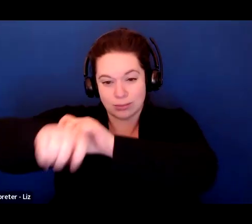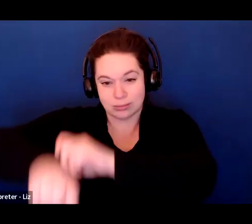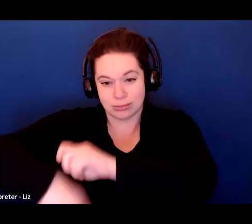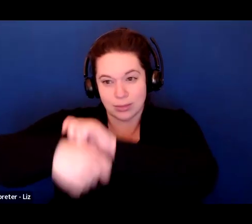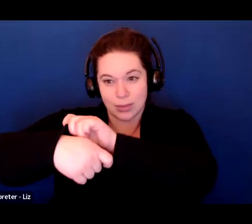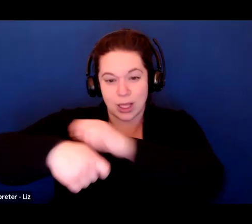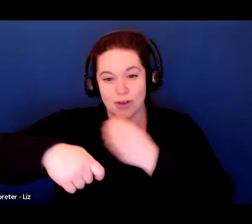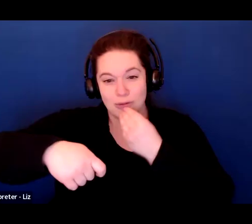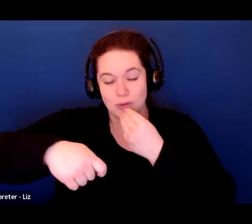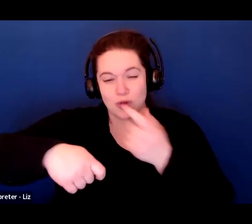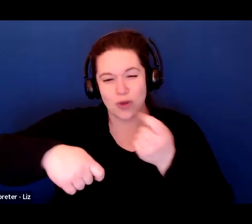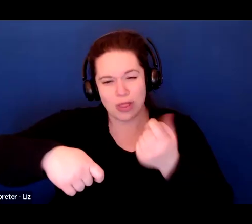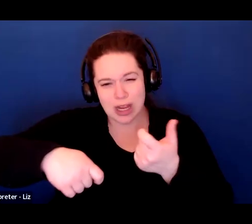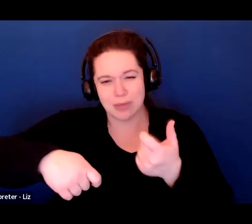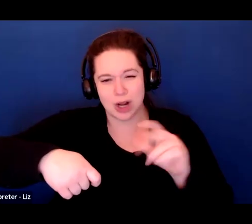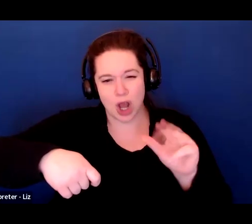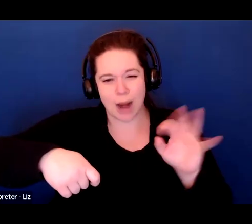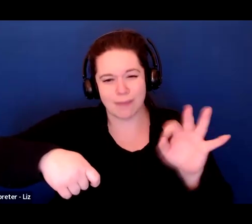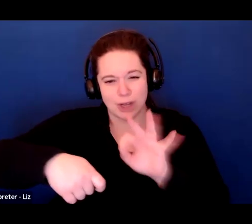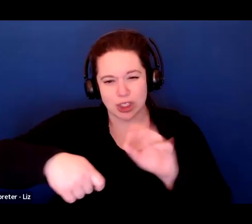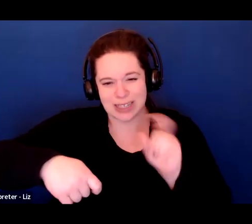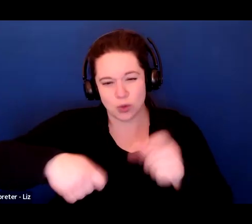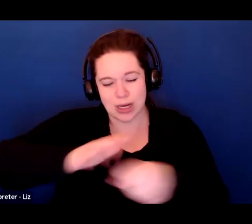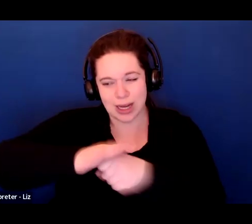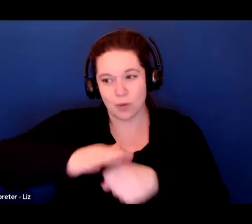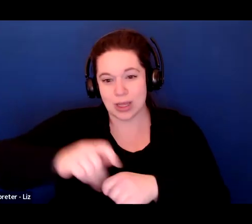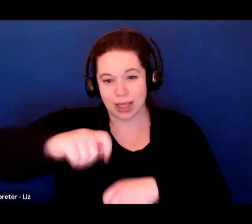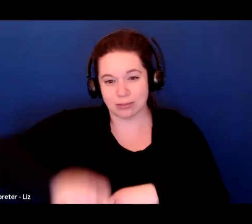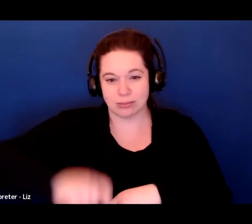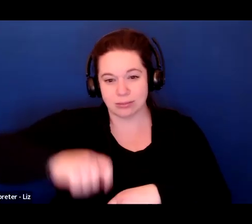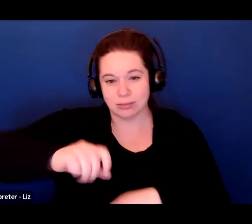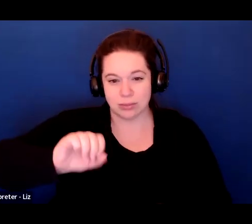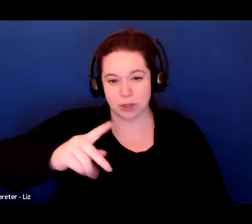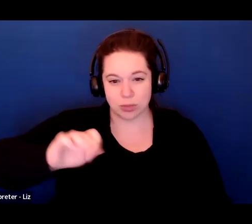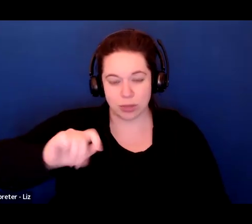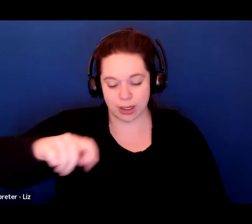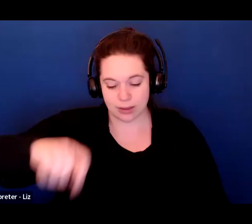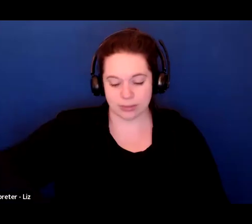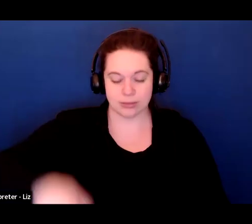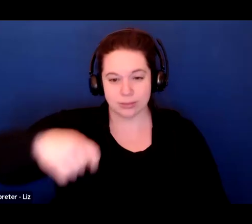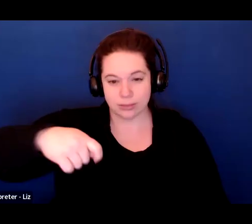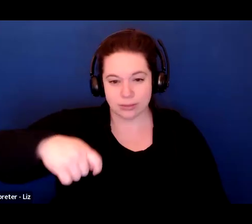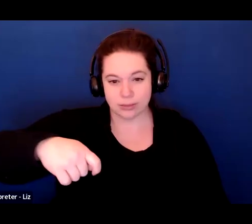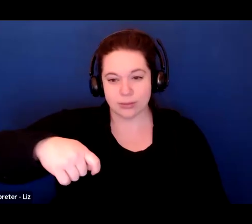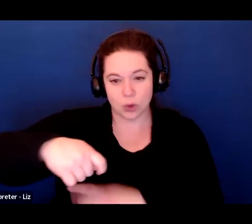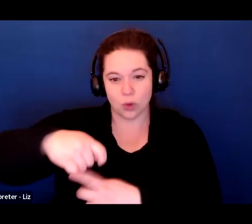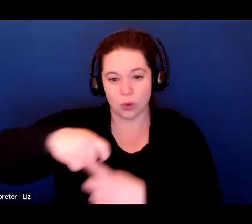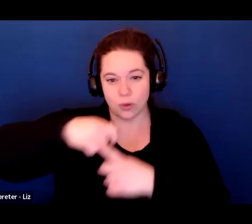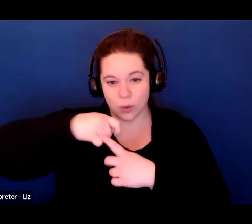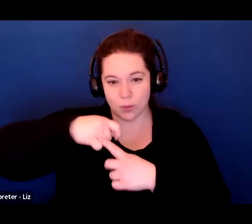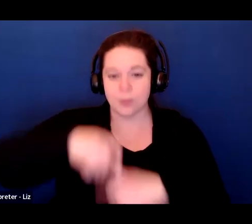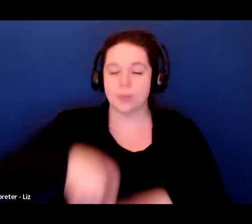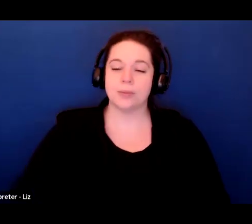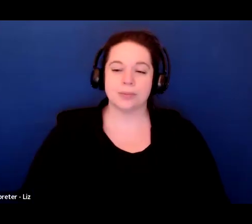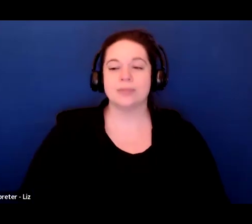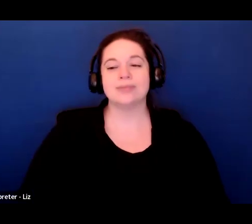have a little bit of arm function, it gives you just enough. If you have the spring one, it helps. And so people are using more of these different kinds of treatment.